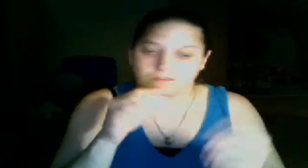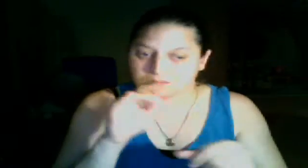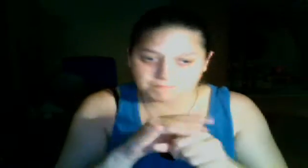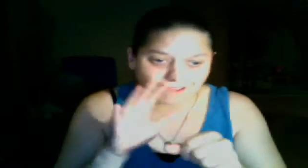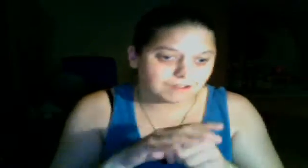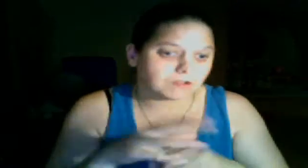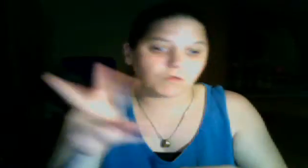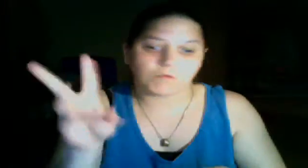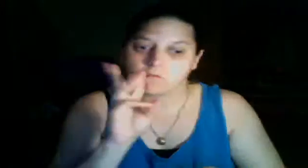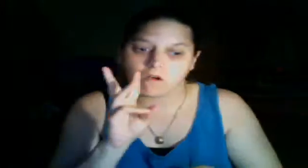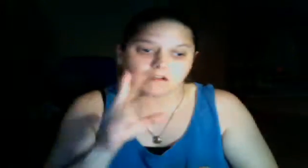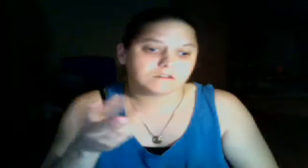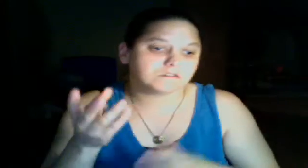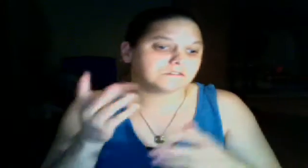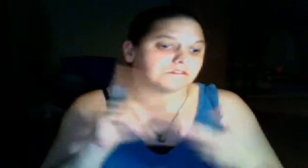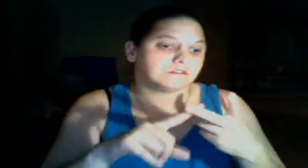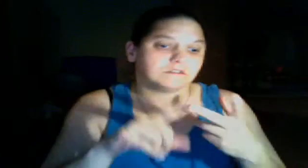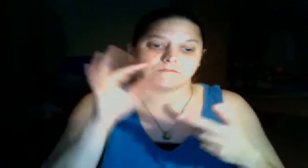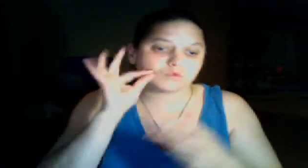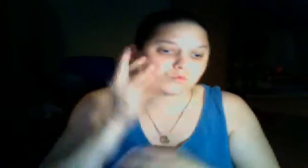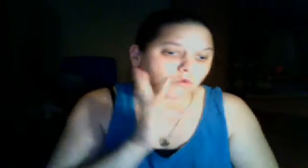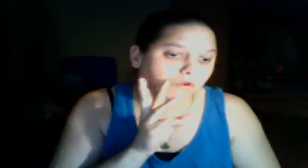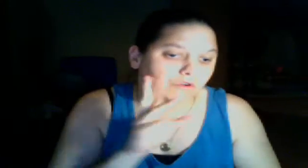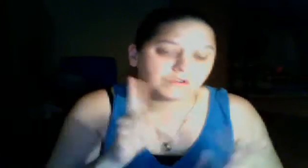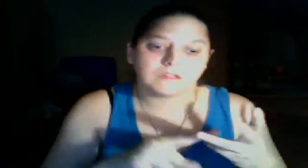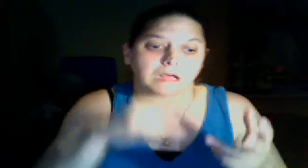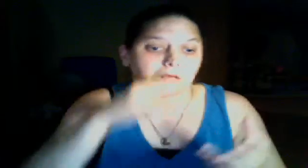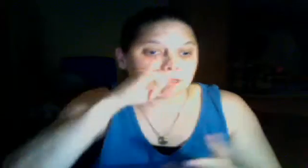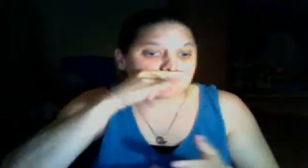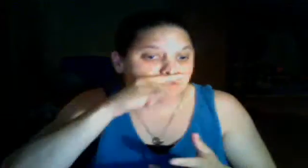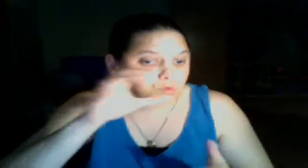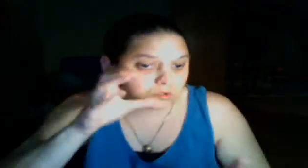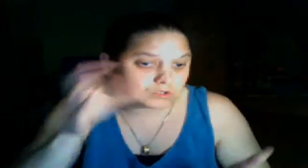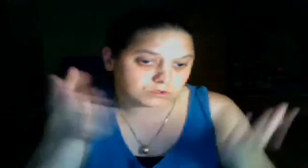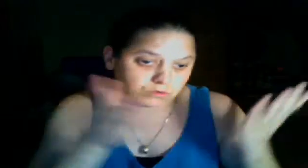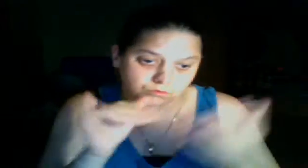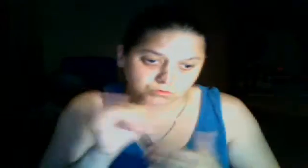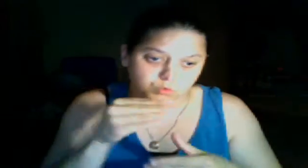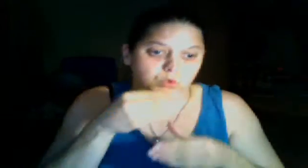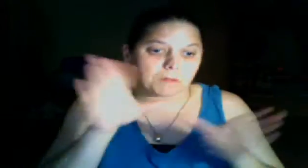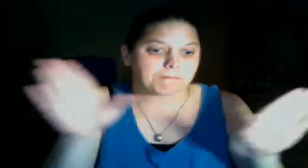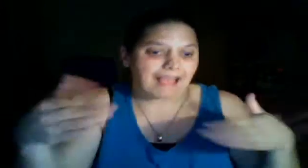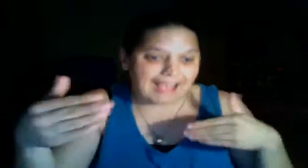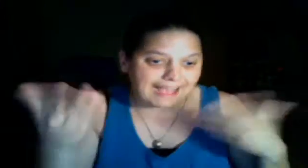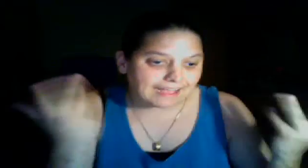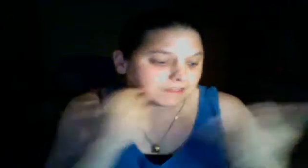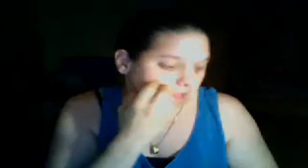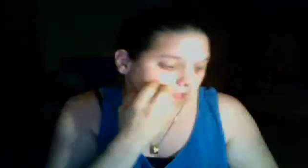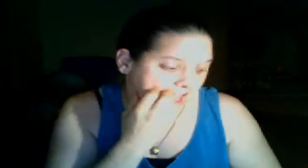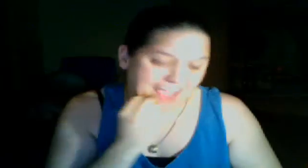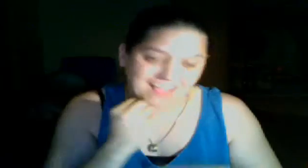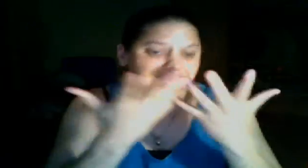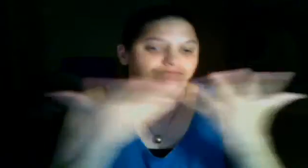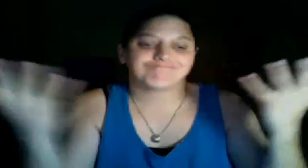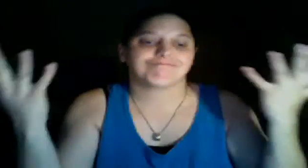remembered from reaching the summit was taking those final few steps and touching the top of the world. A moment that I had dreamed my whole life.